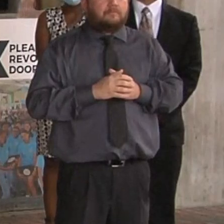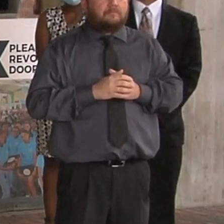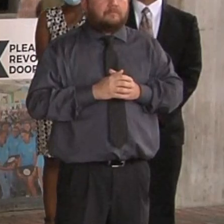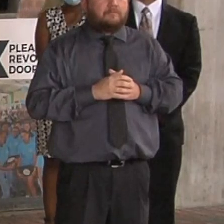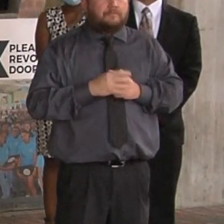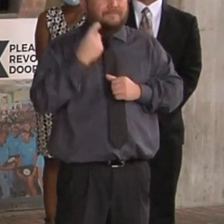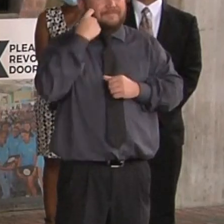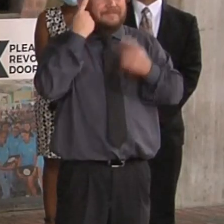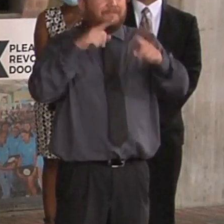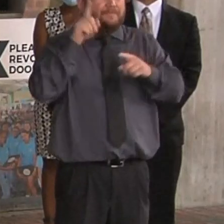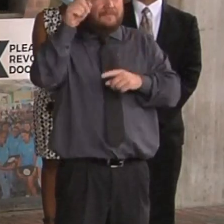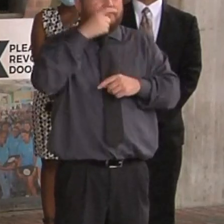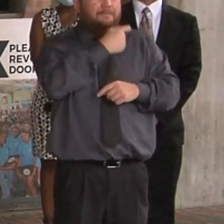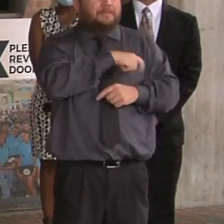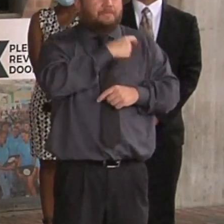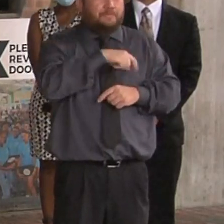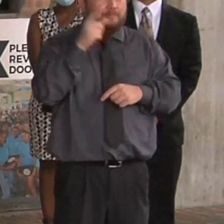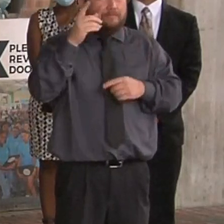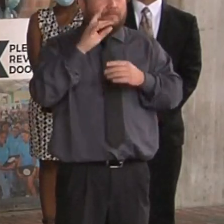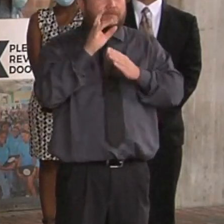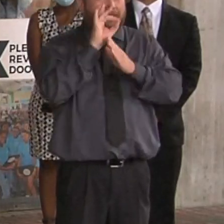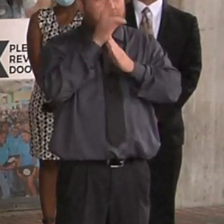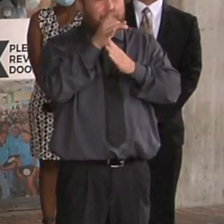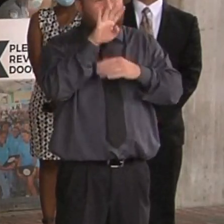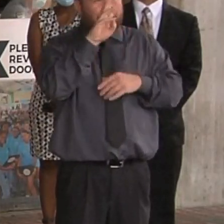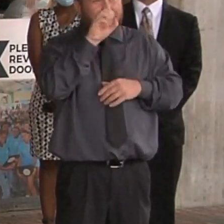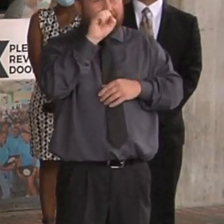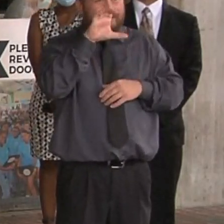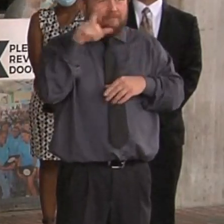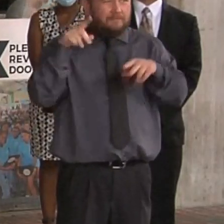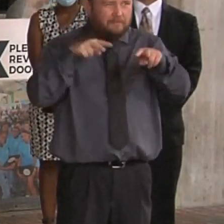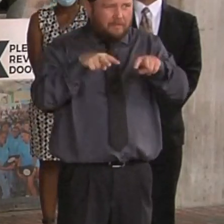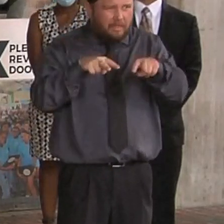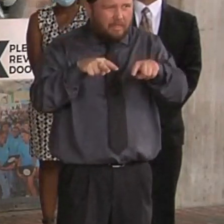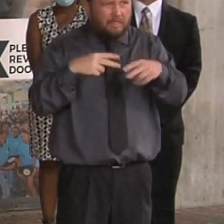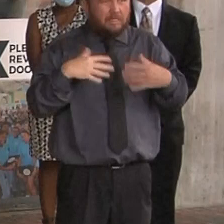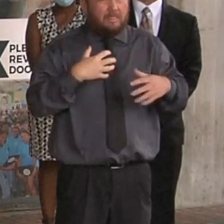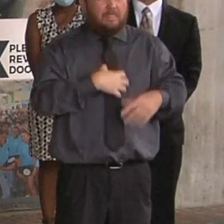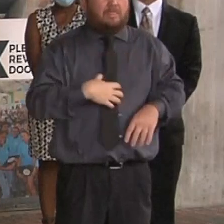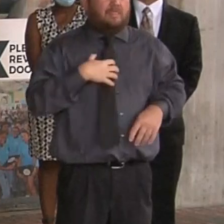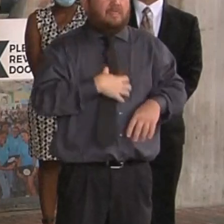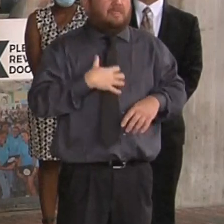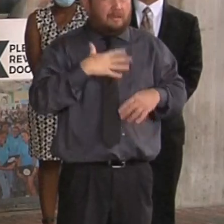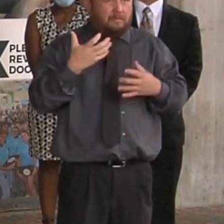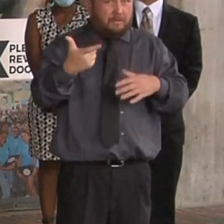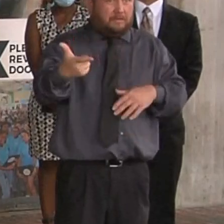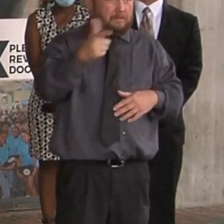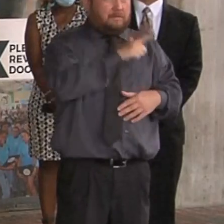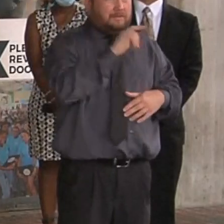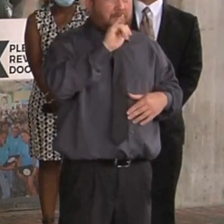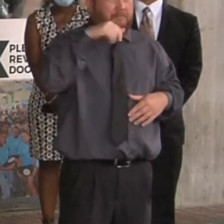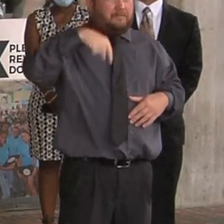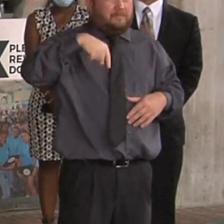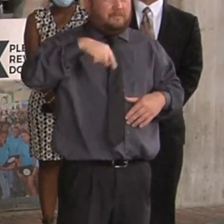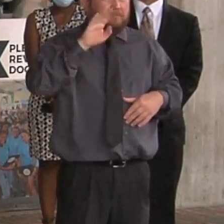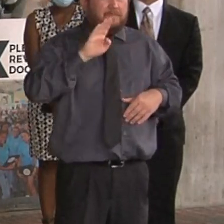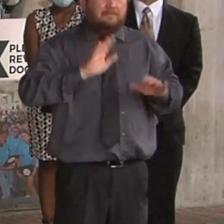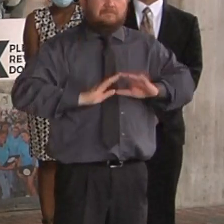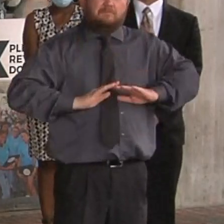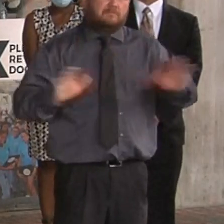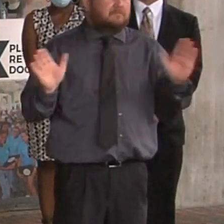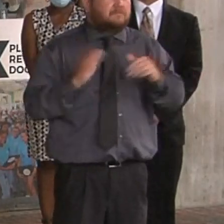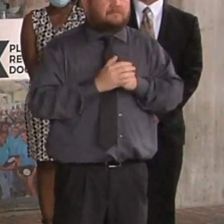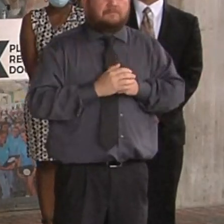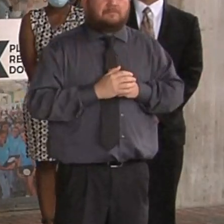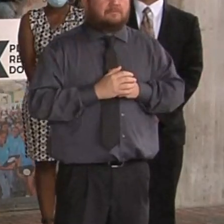You take 4 minutes and 23 seconds to have a conversation about us and with us. And